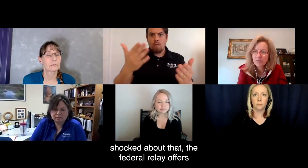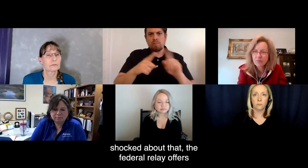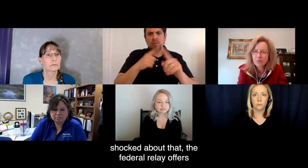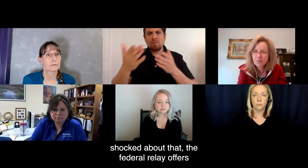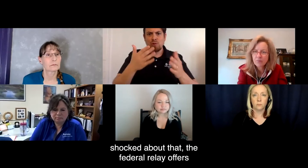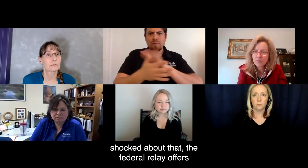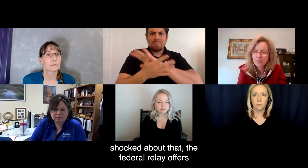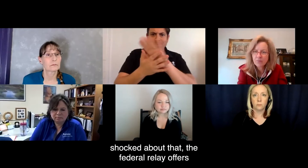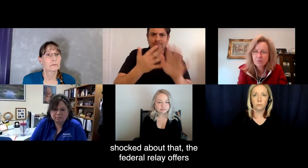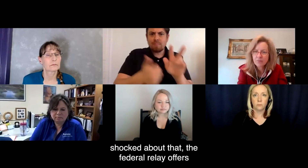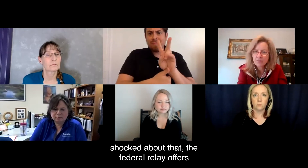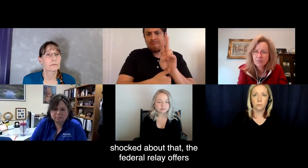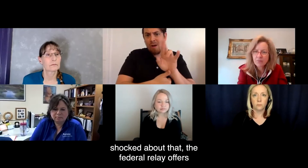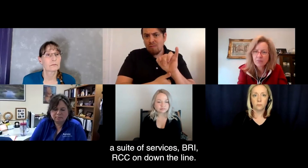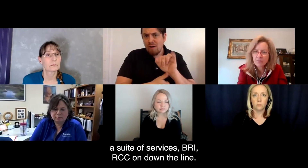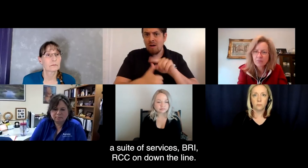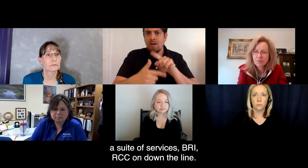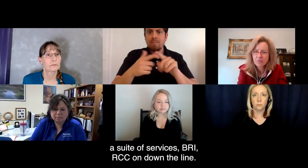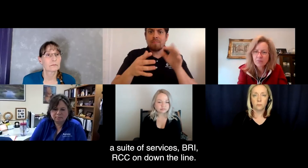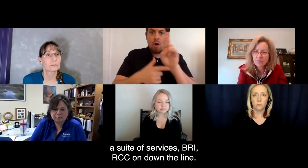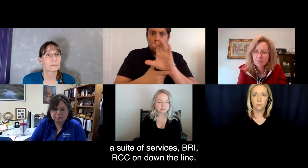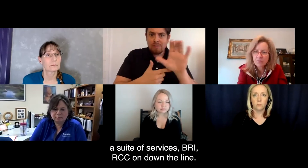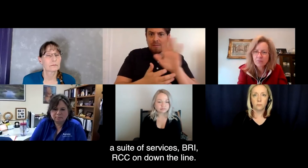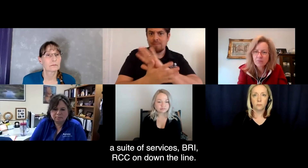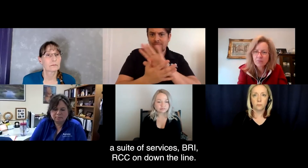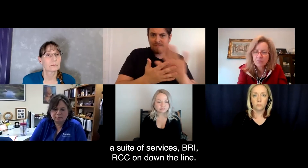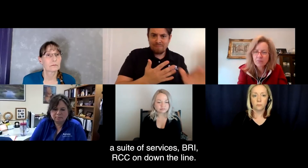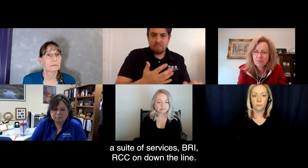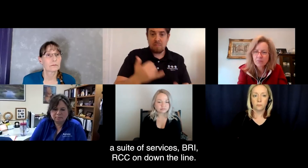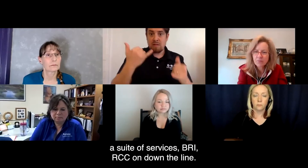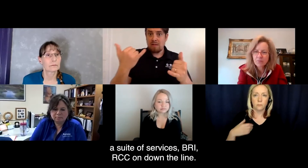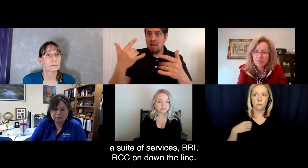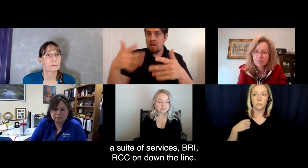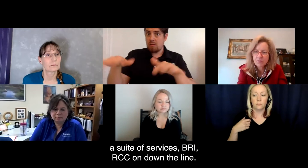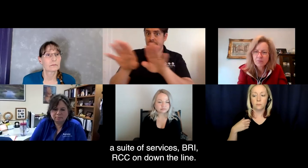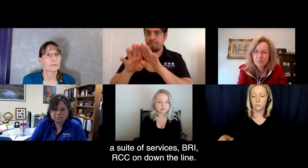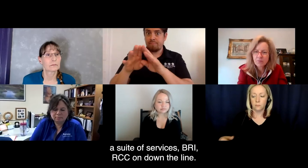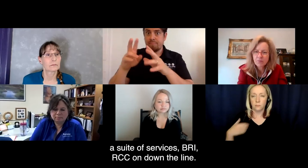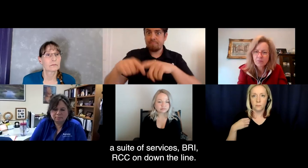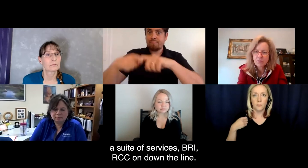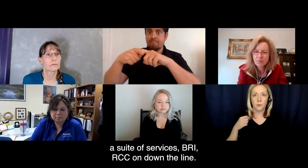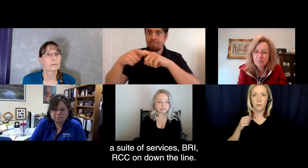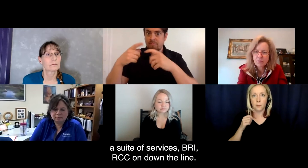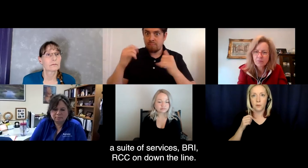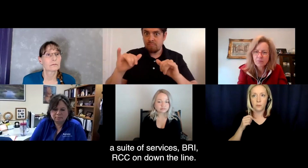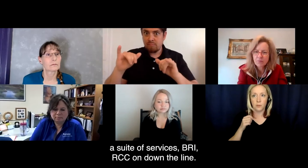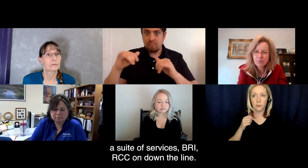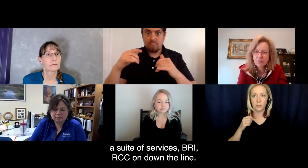that. The federal relay offers a suite of services, VRI, RCC on down the line.